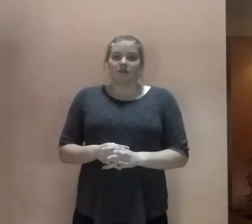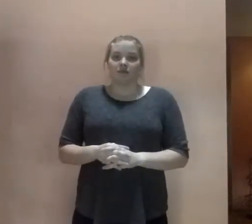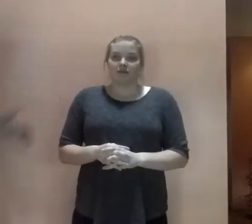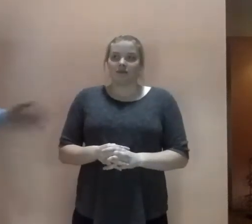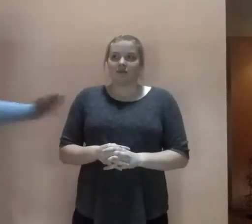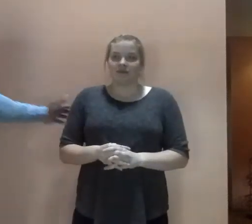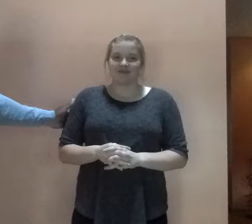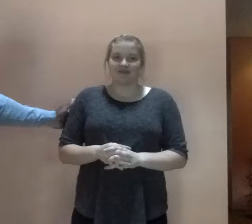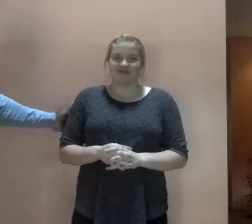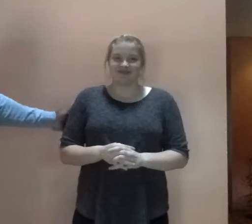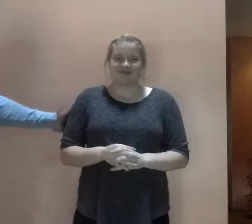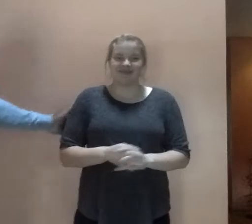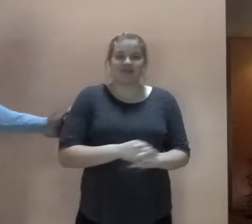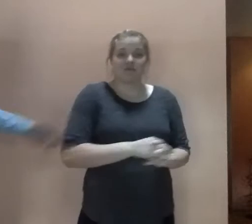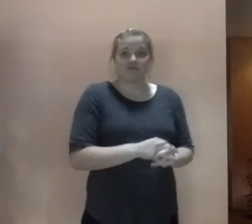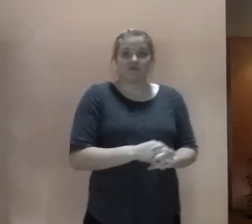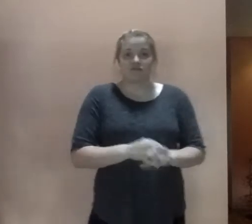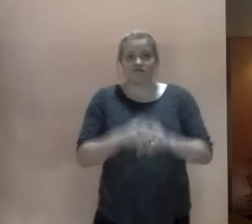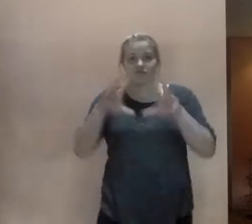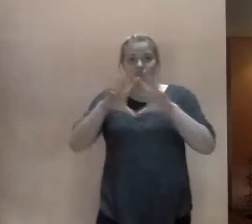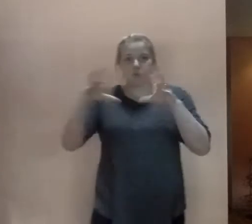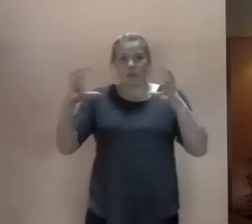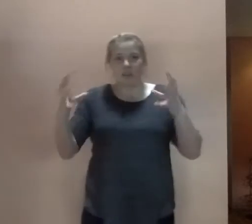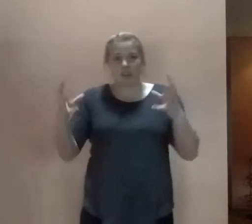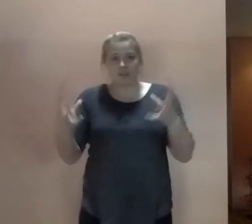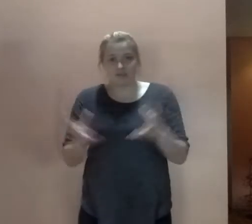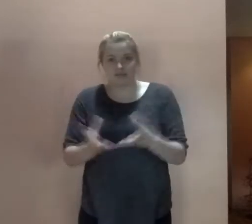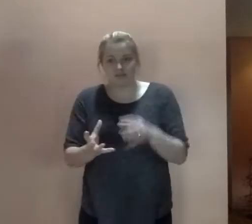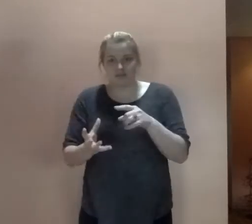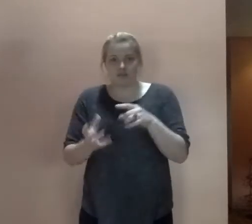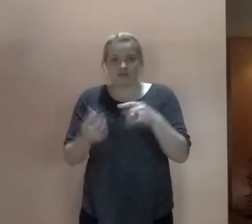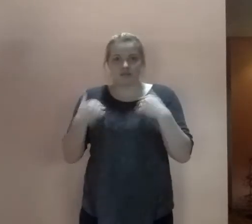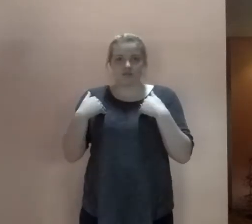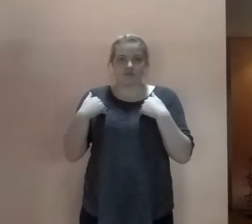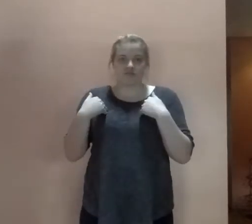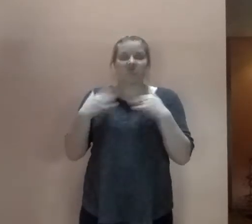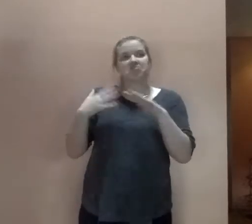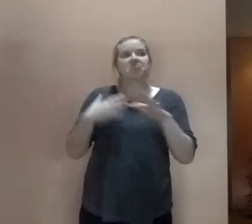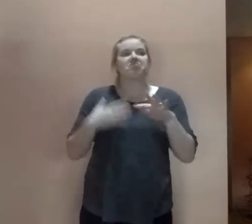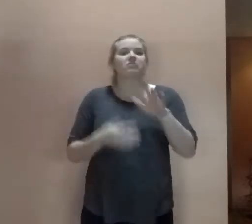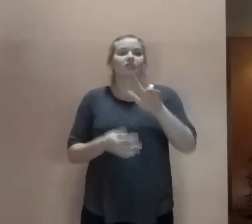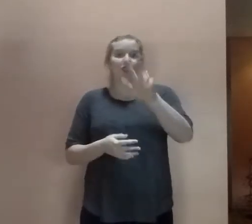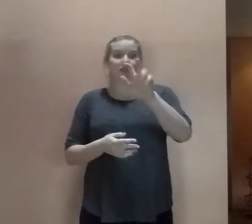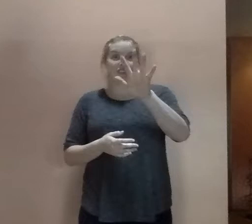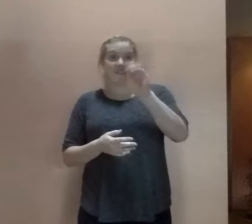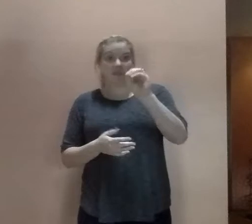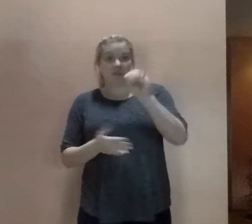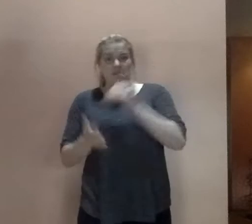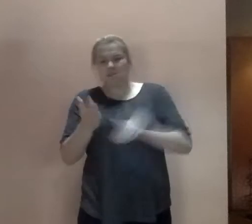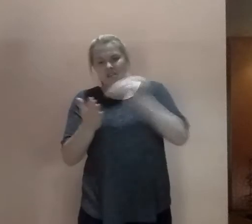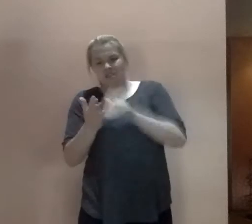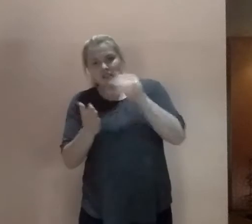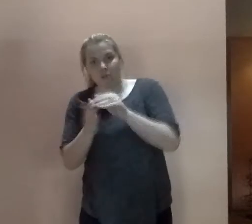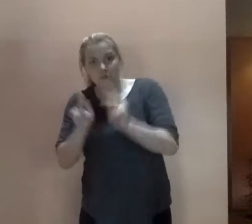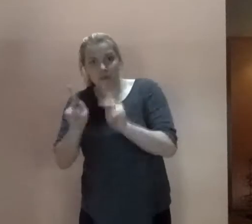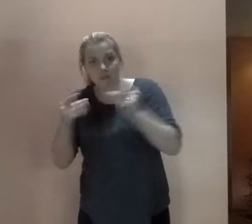that way. Worldwide, we're looking at approximately 350 million people with diabetes. There's no question that we're in the